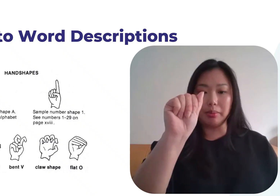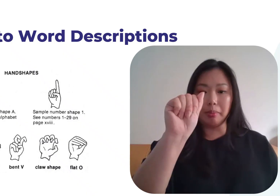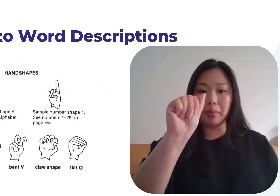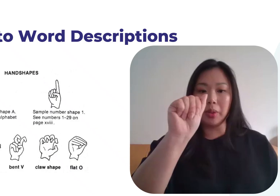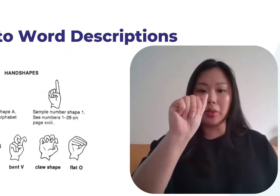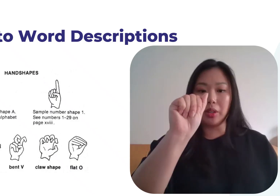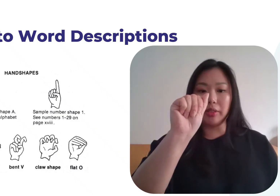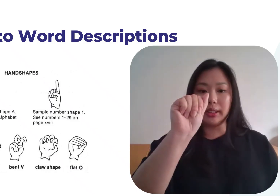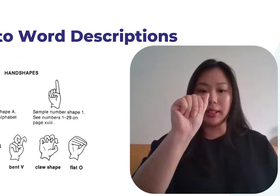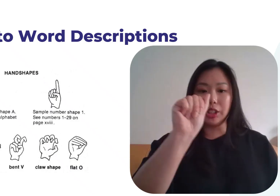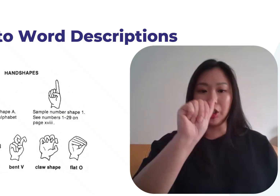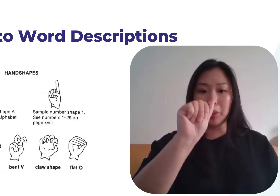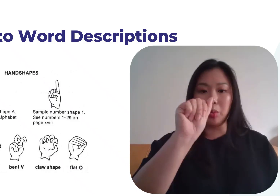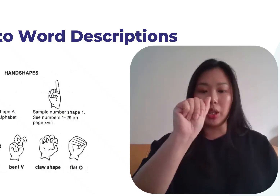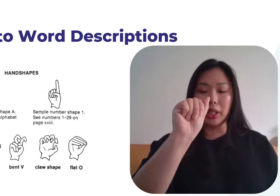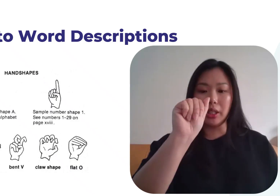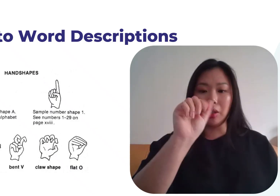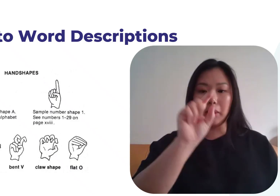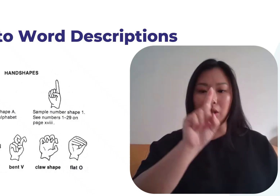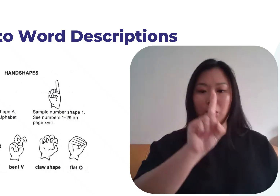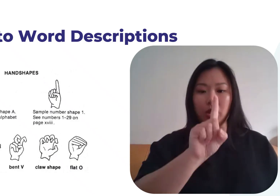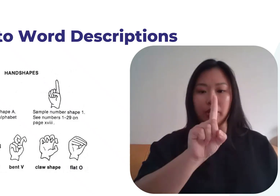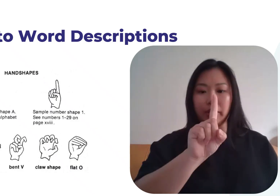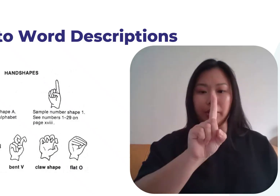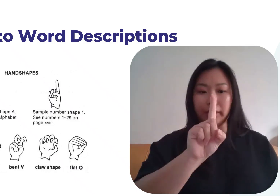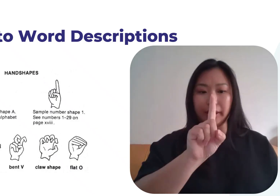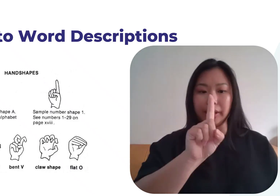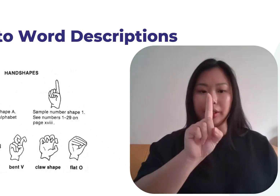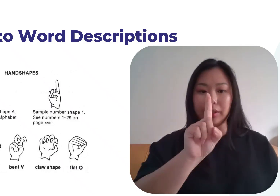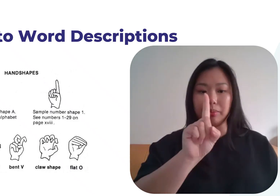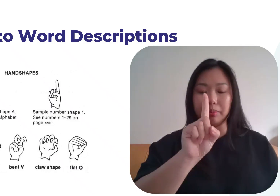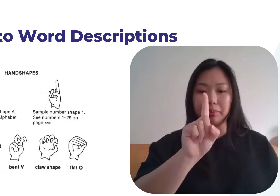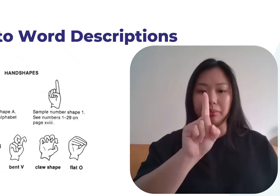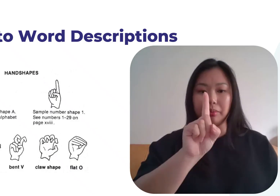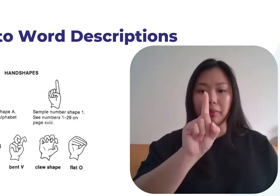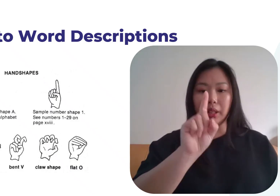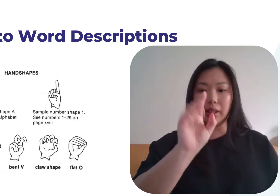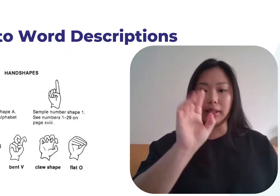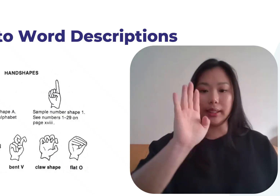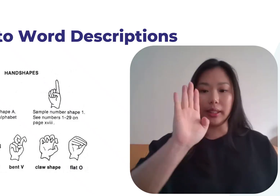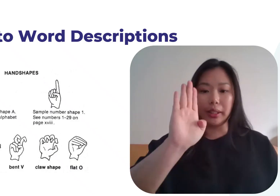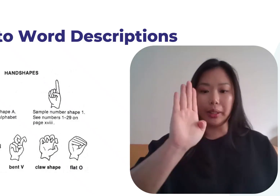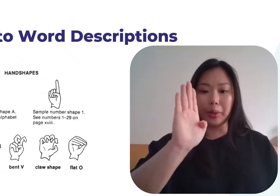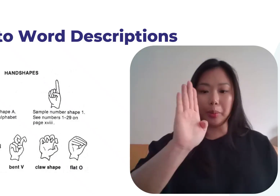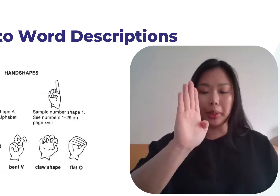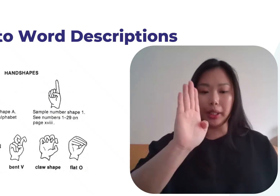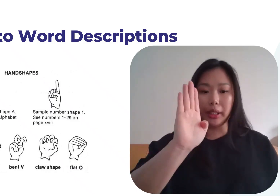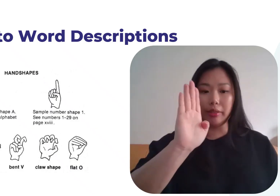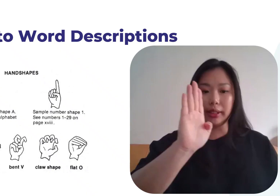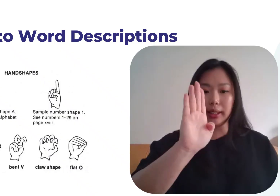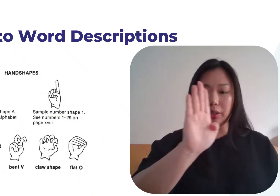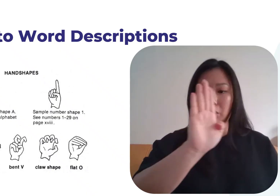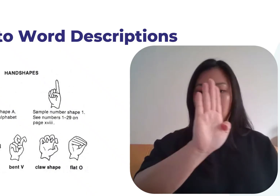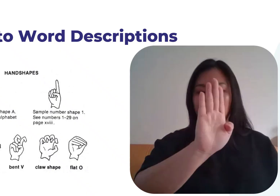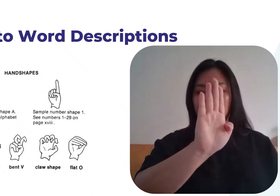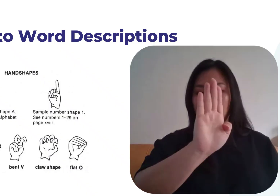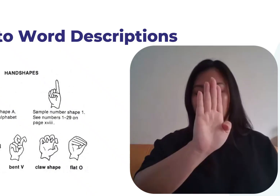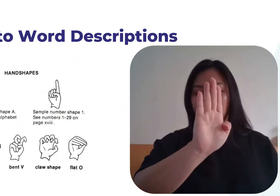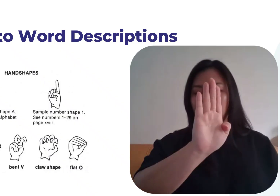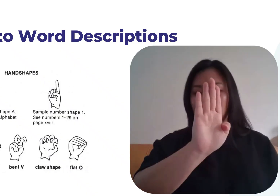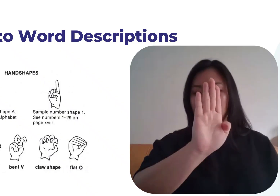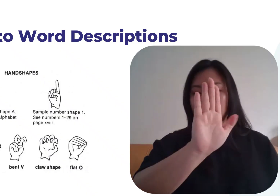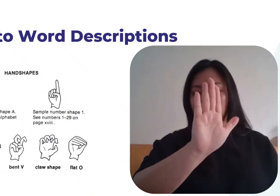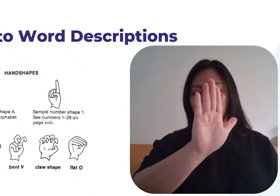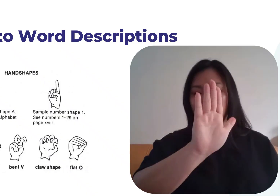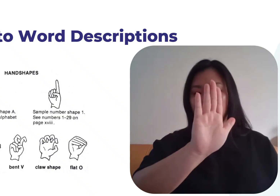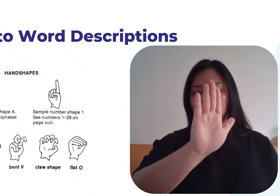hand. Or if it says shape 1, then you make a 1 with your hand. This is the letter B. If it says an open B, then